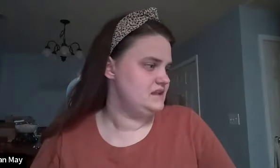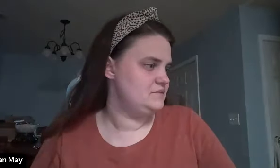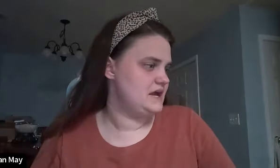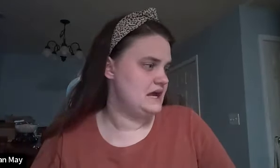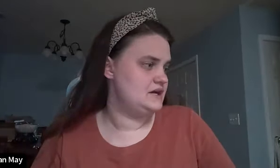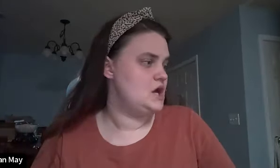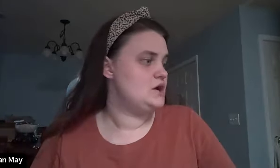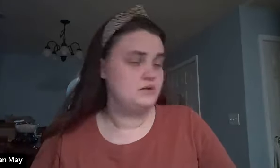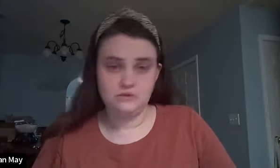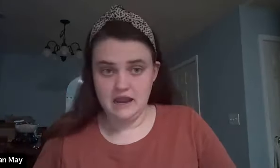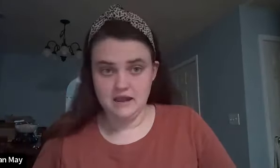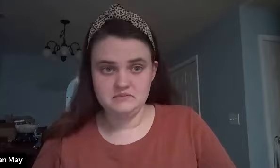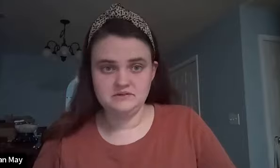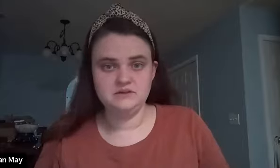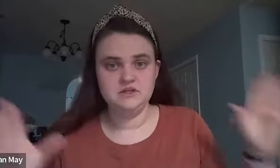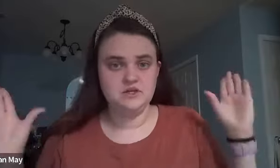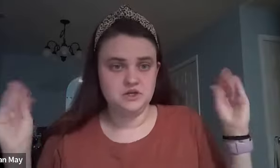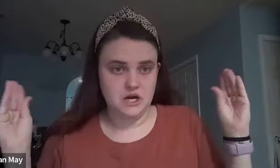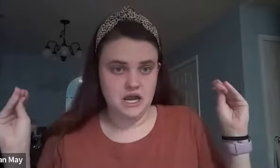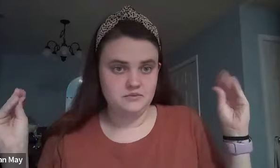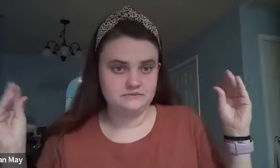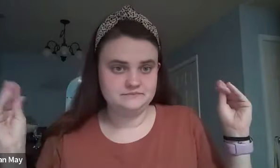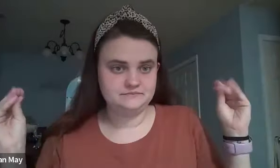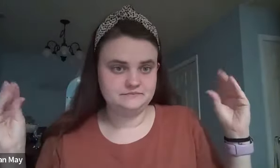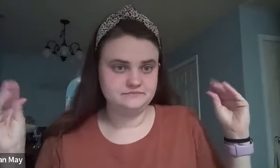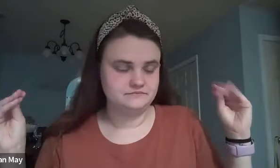Then we had crab, crab.